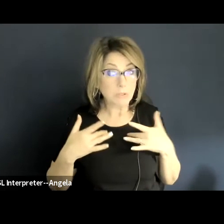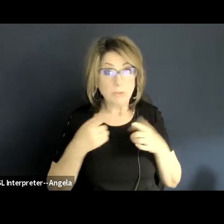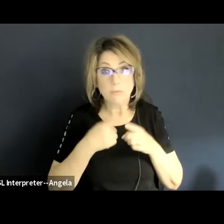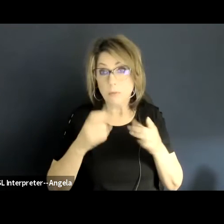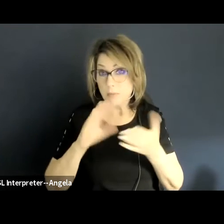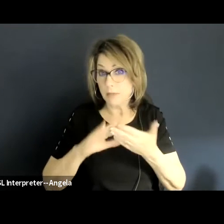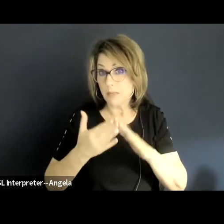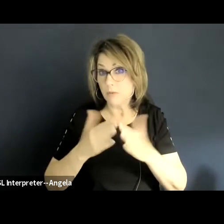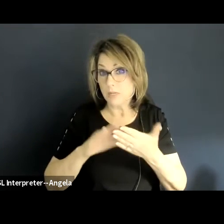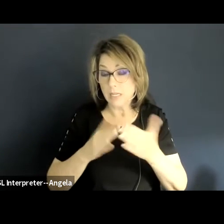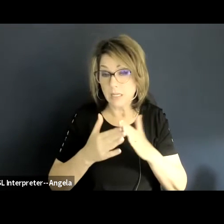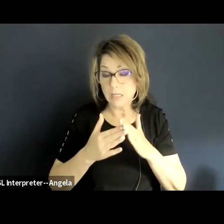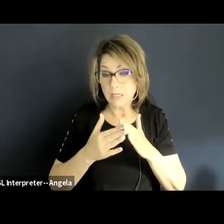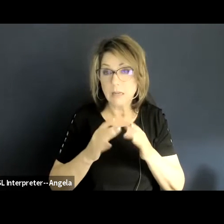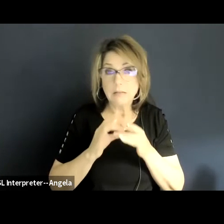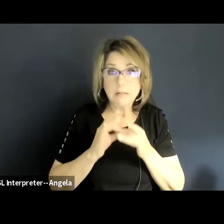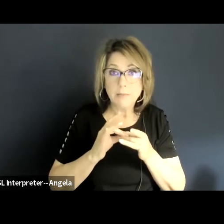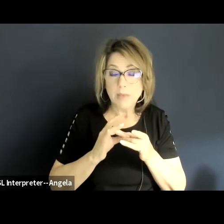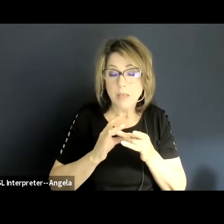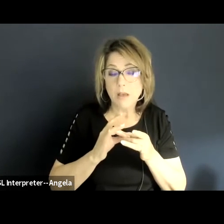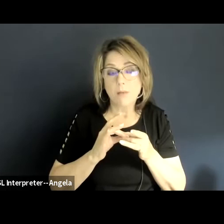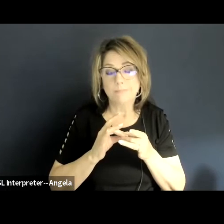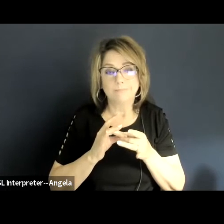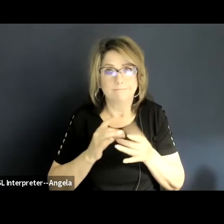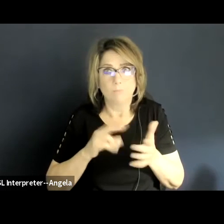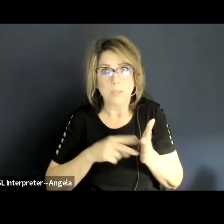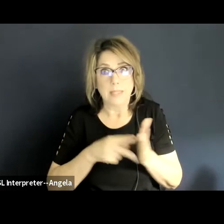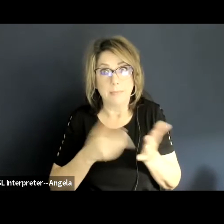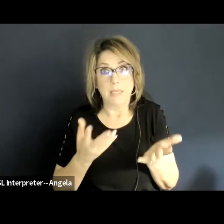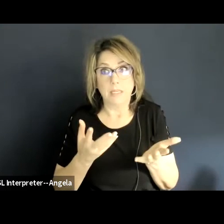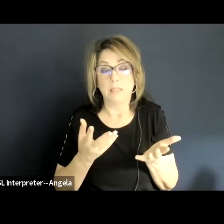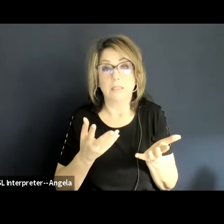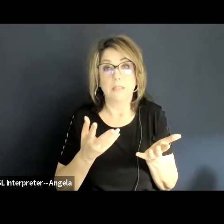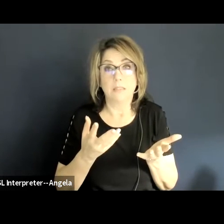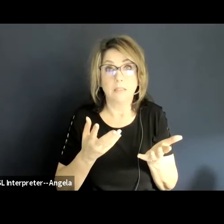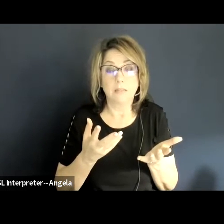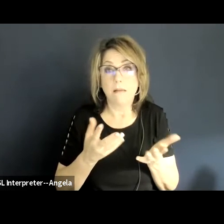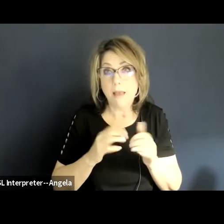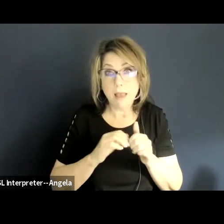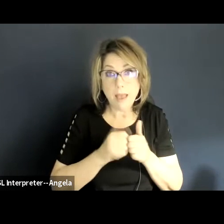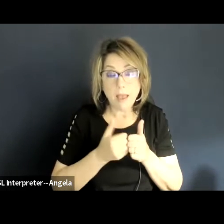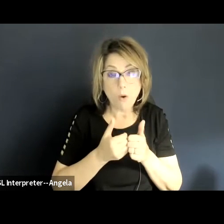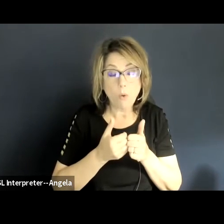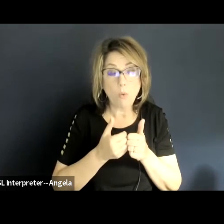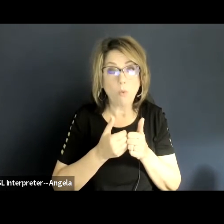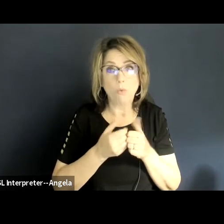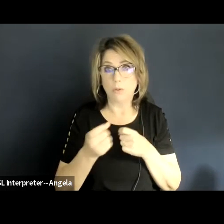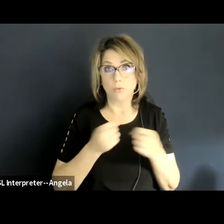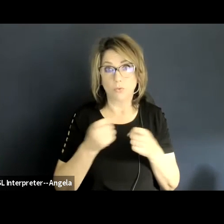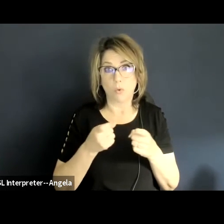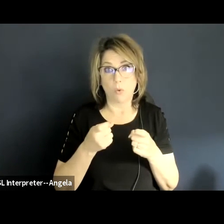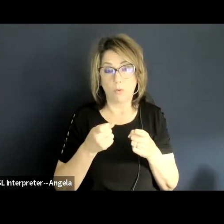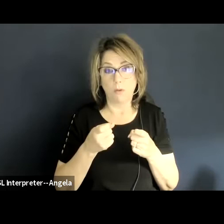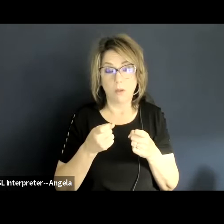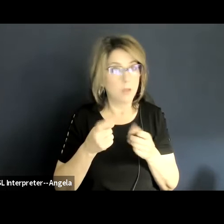community about what does that mean? How are they going to control this? What